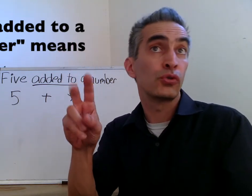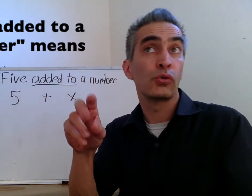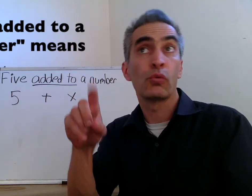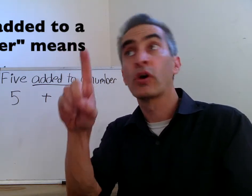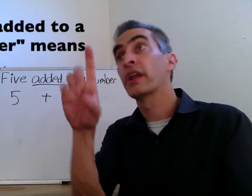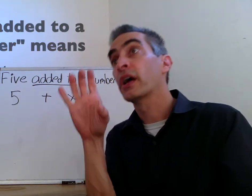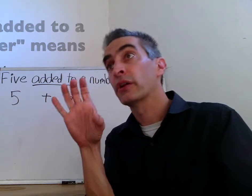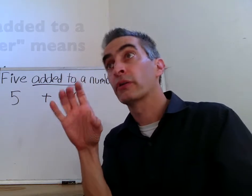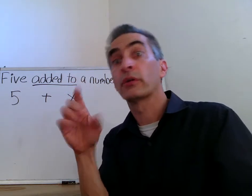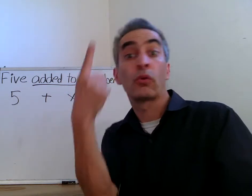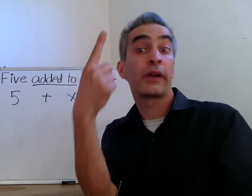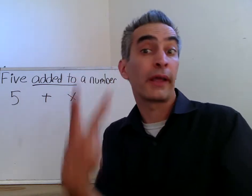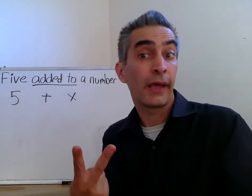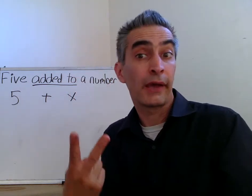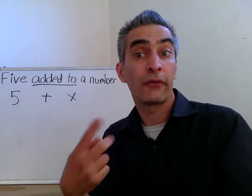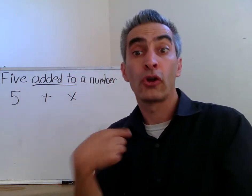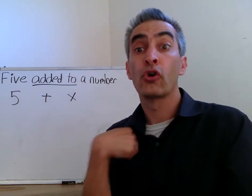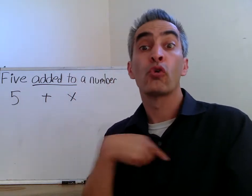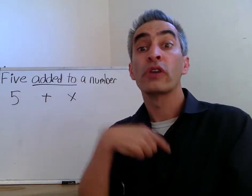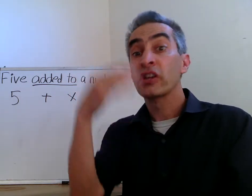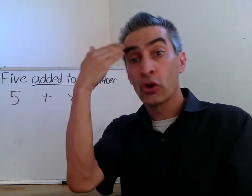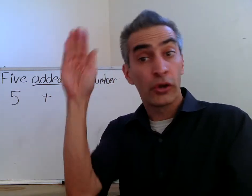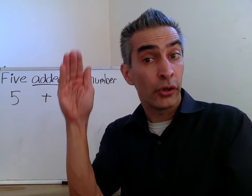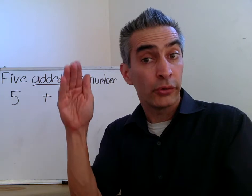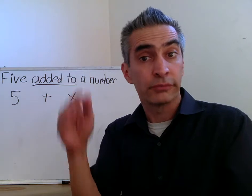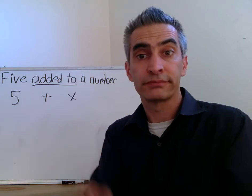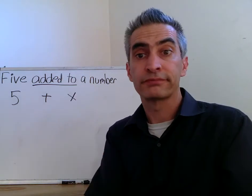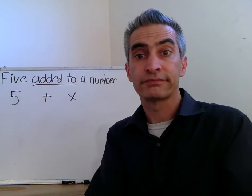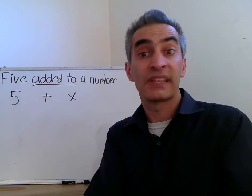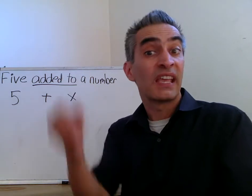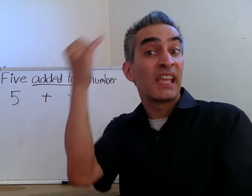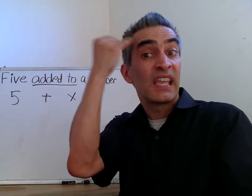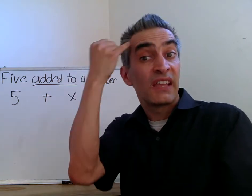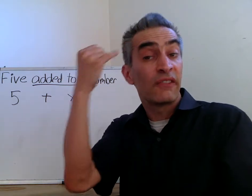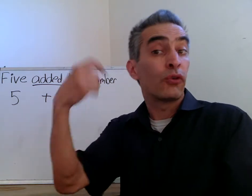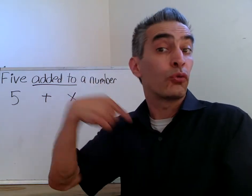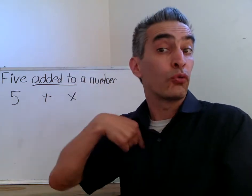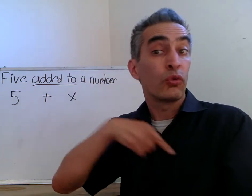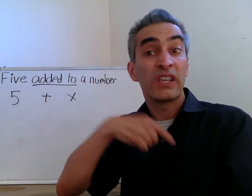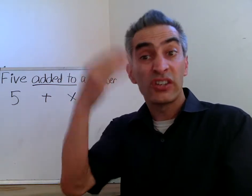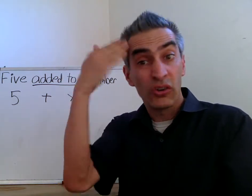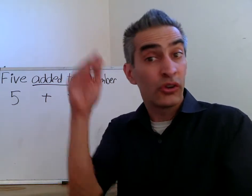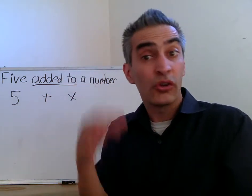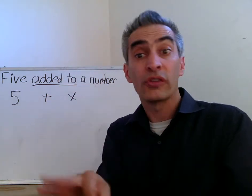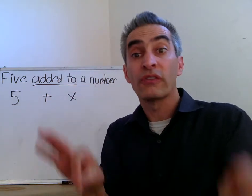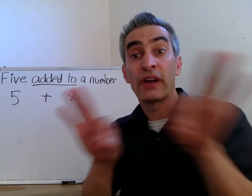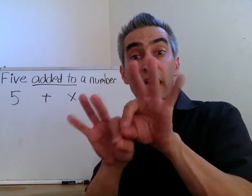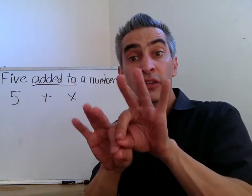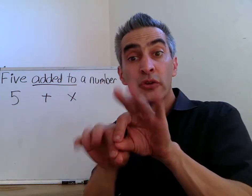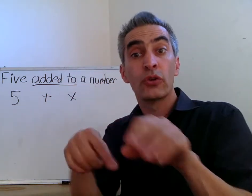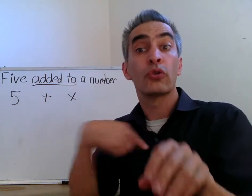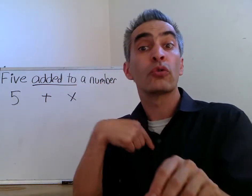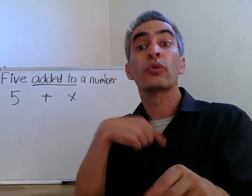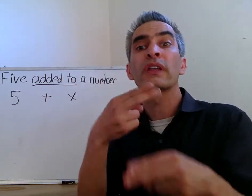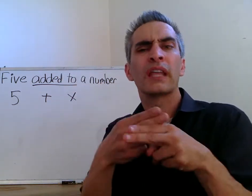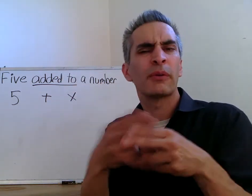a 2, 100, 1 half. We just don't know. Now, if we don't know the value of a number,